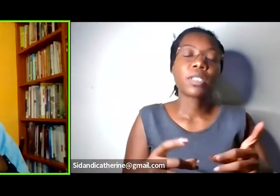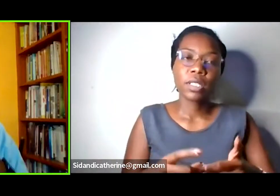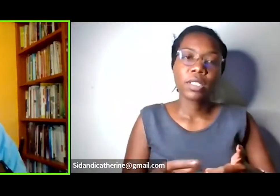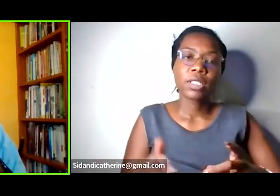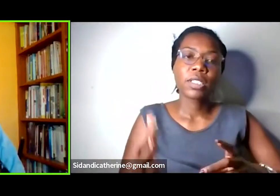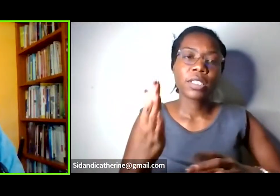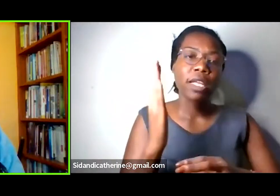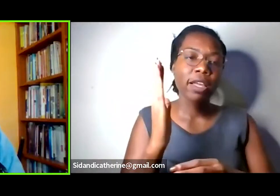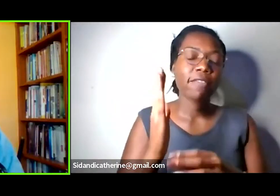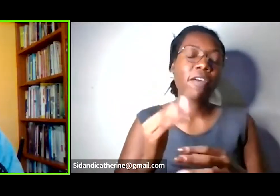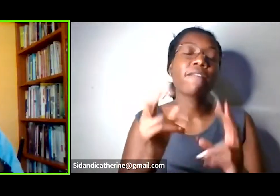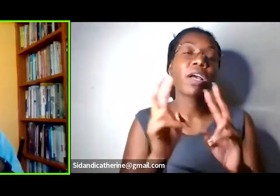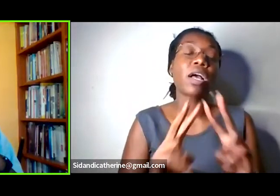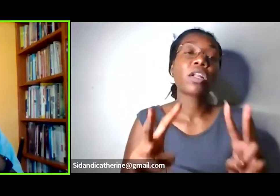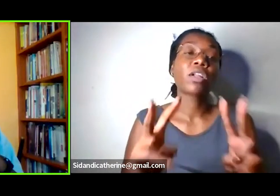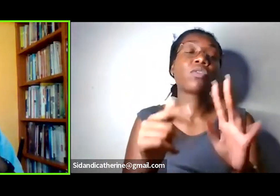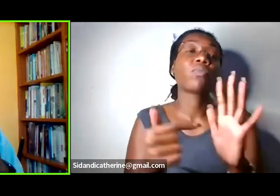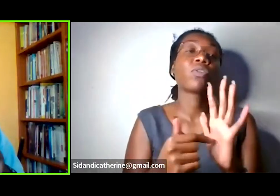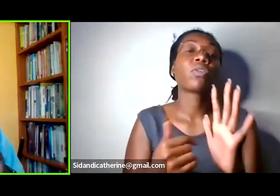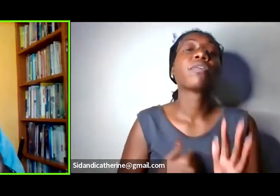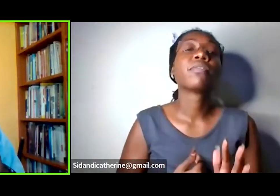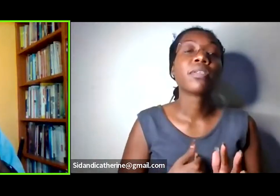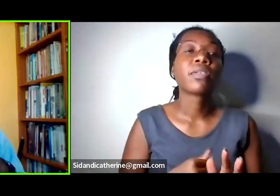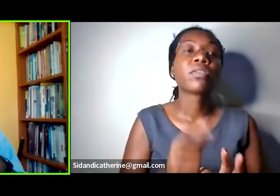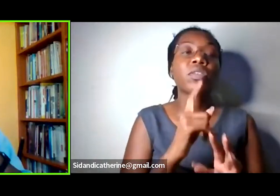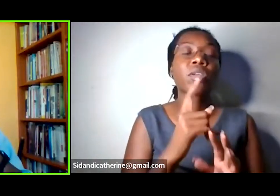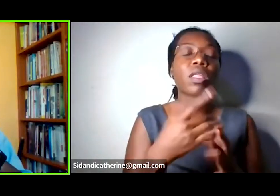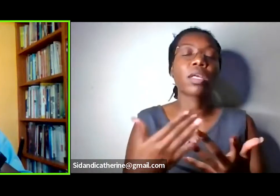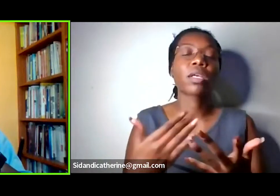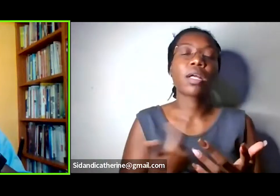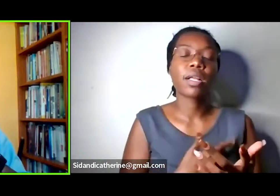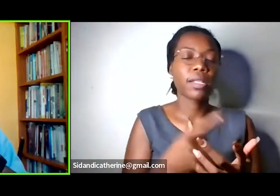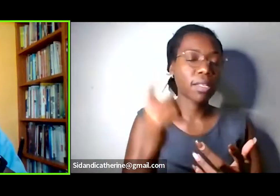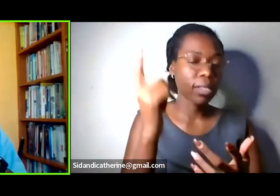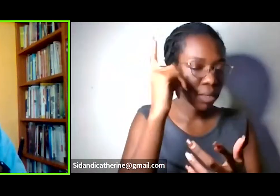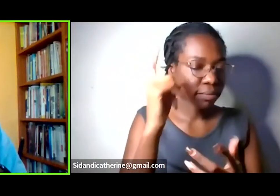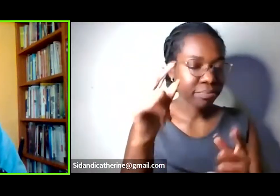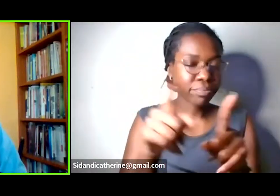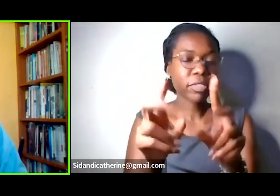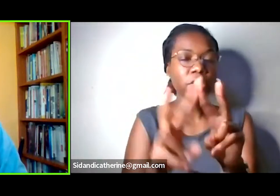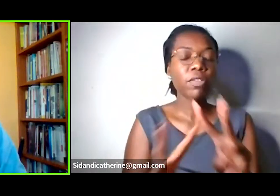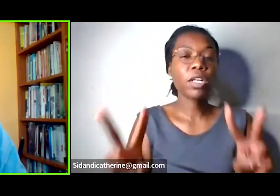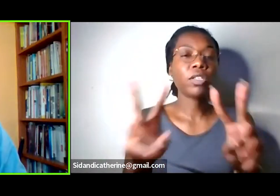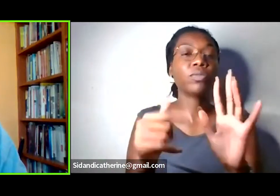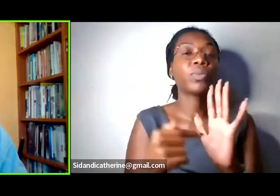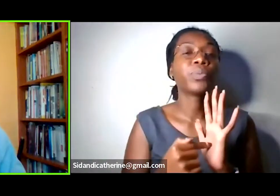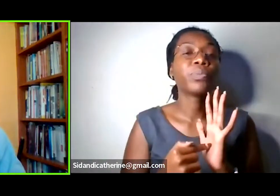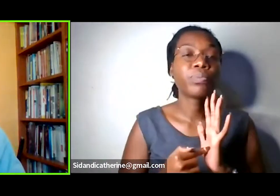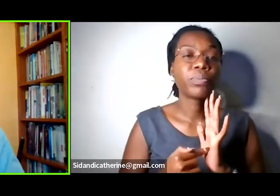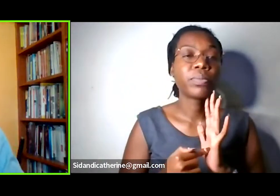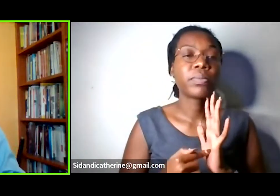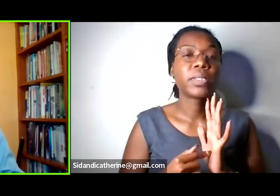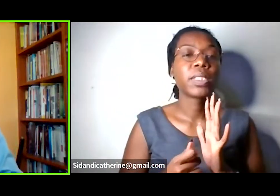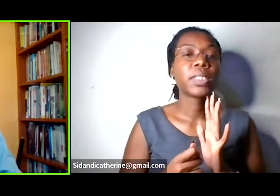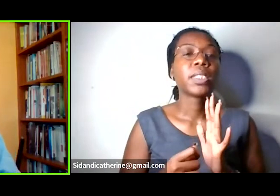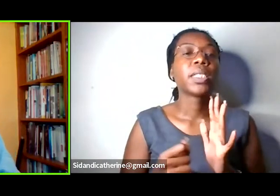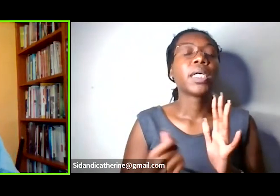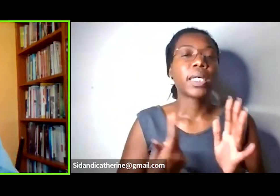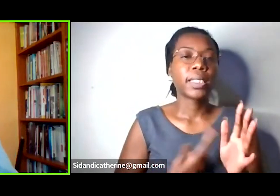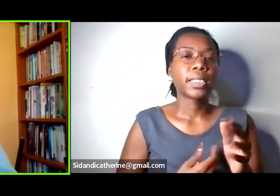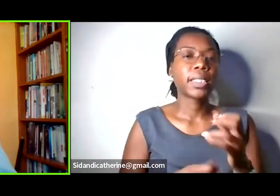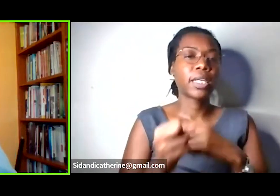more about, I guess, the people in the costing in service-related scenarios,